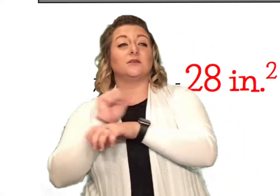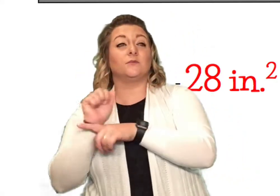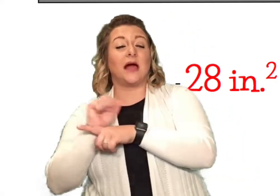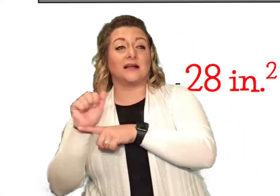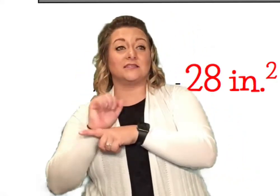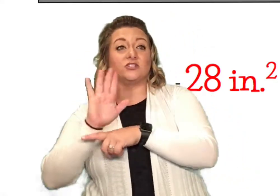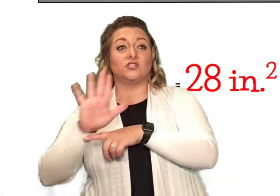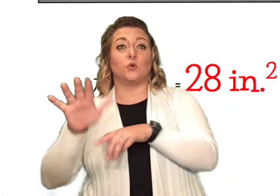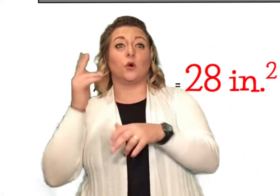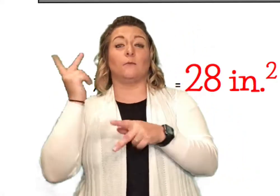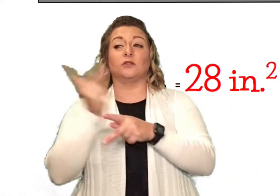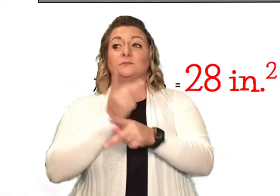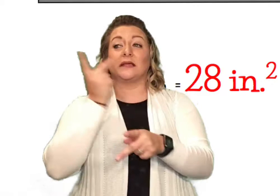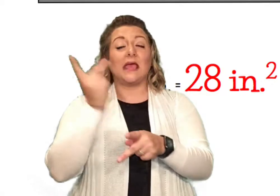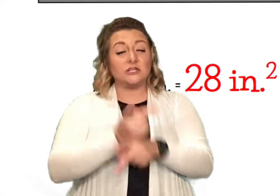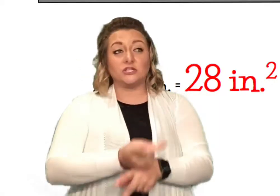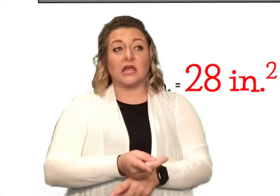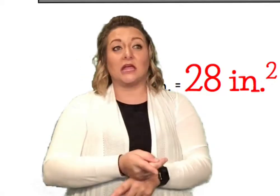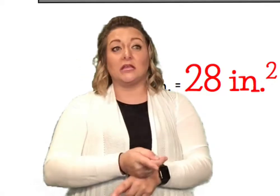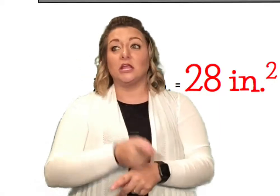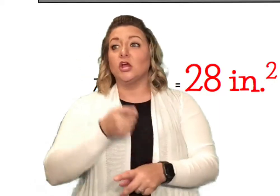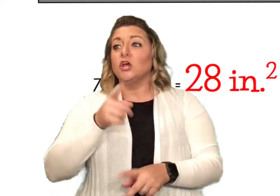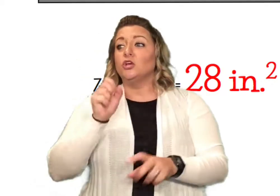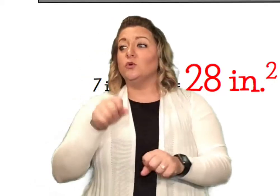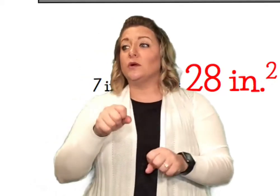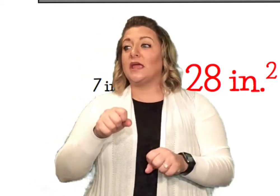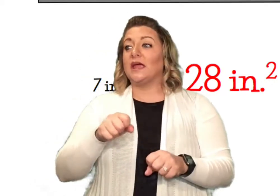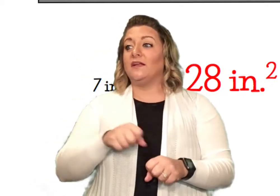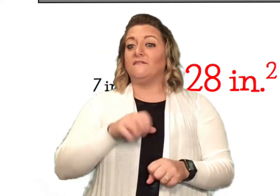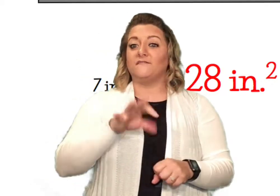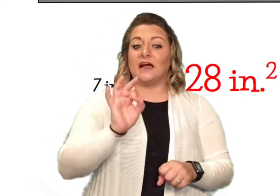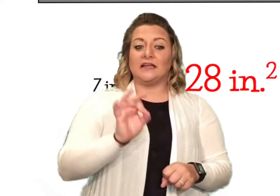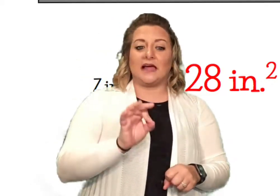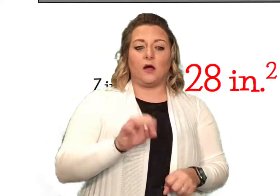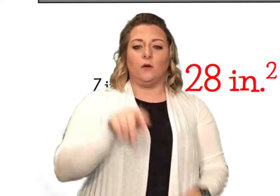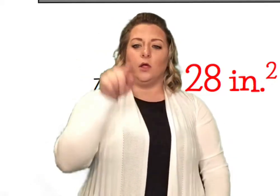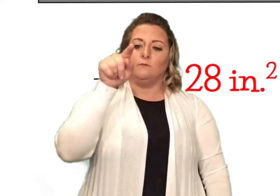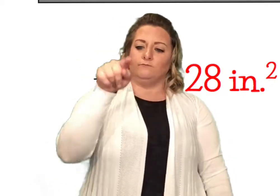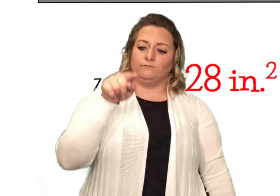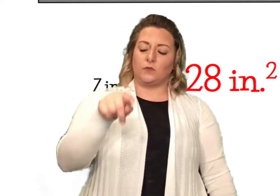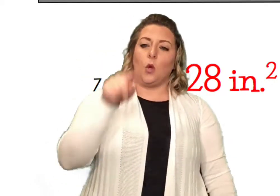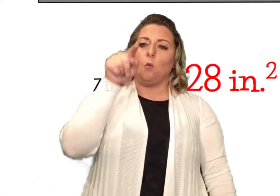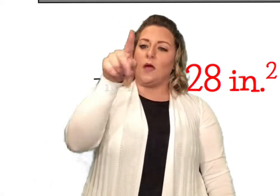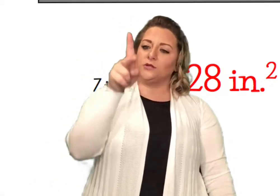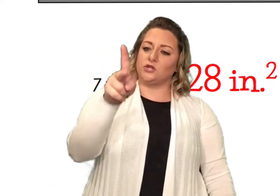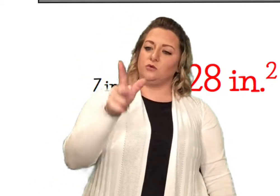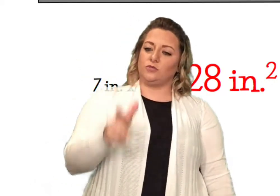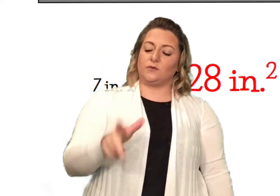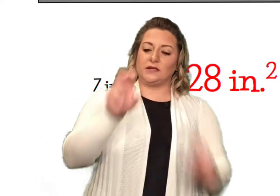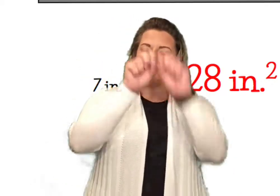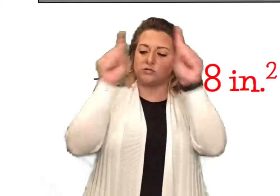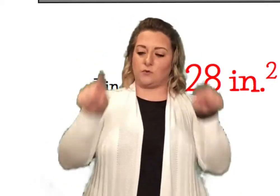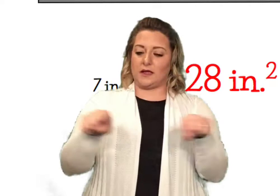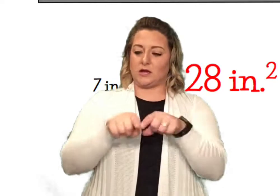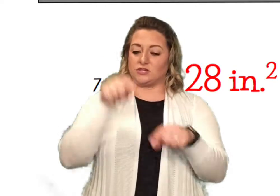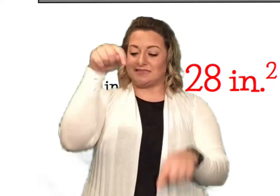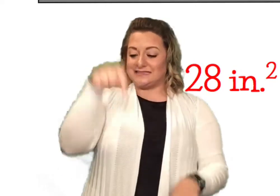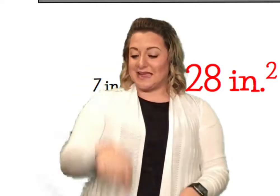to practice your multiplication, you can find out 1, 2, 3 squares